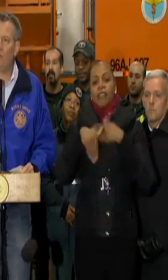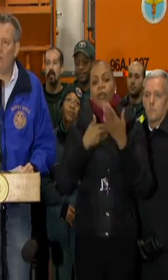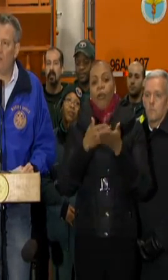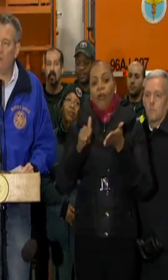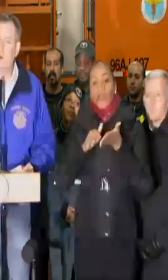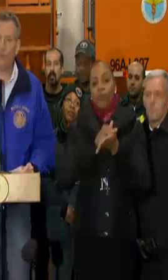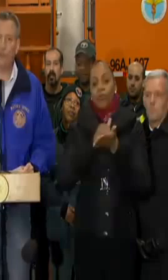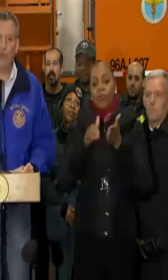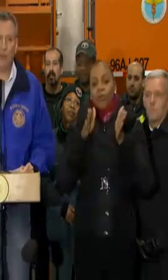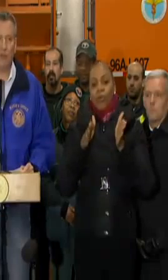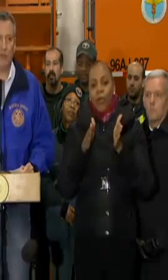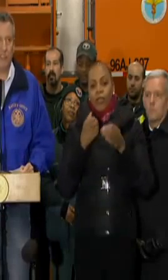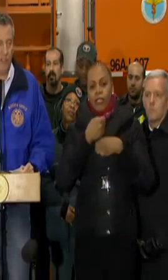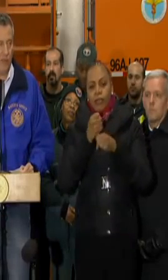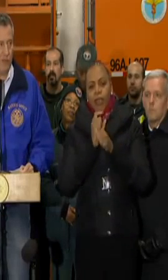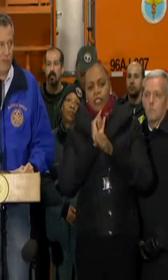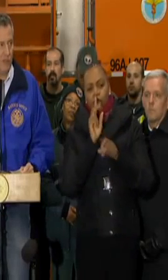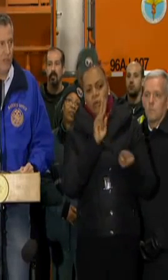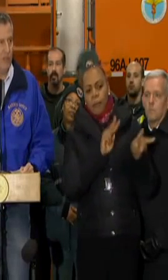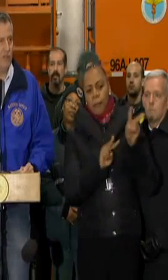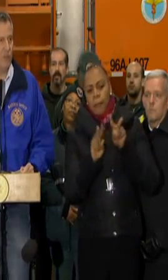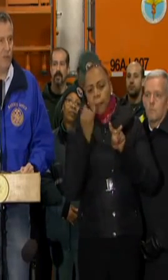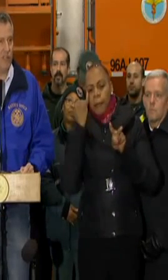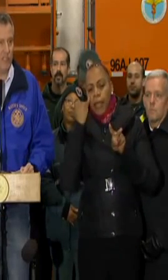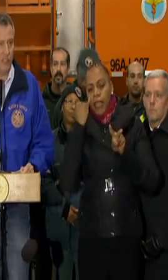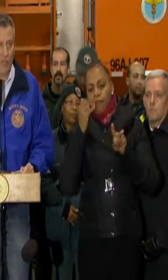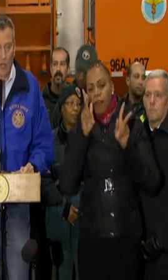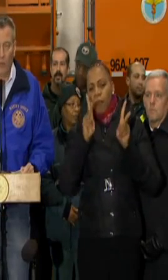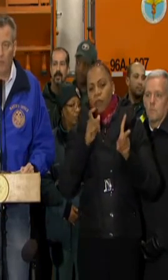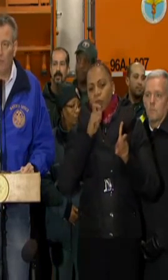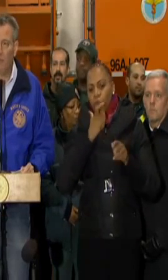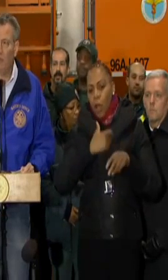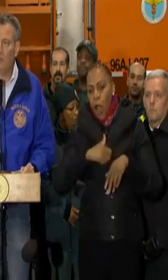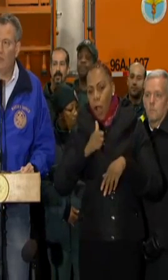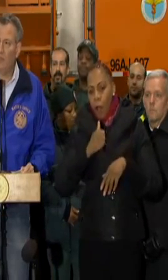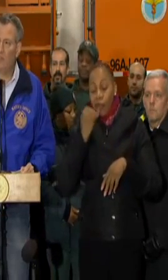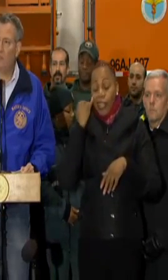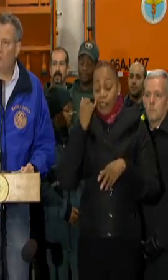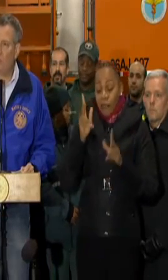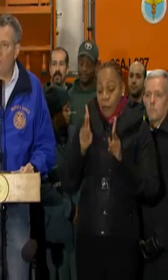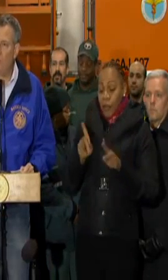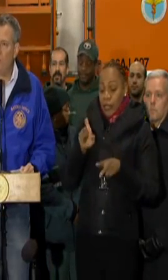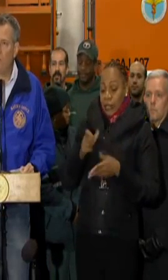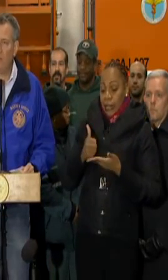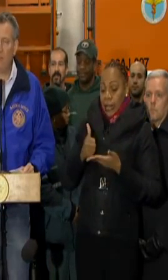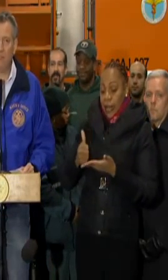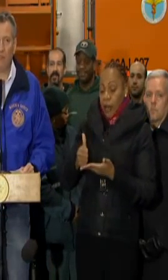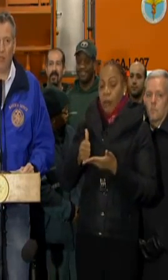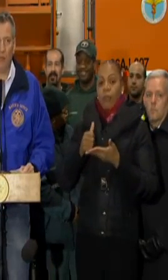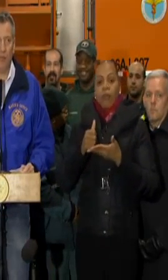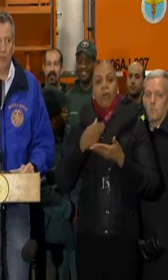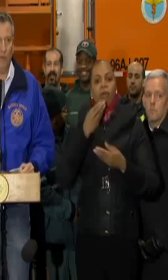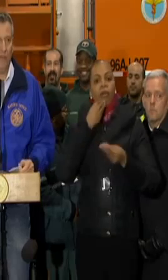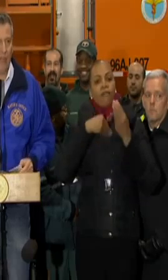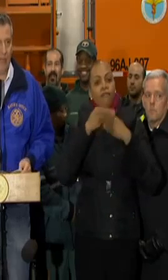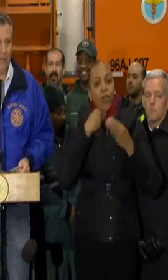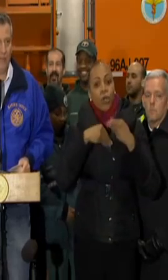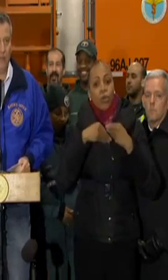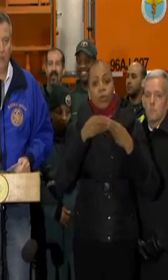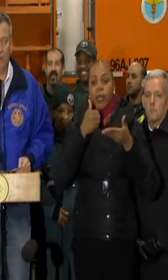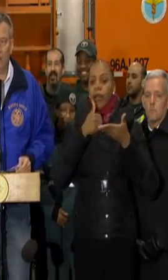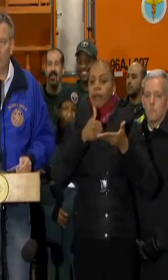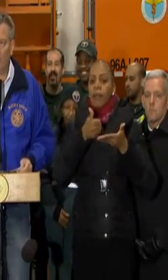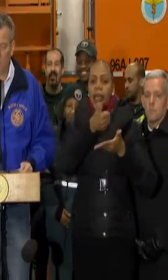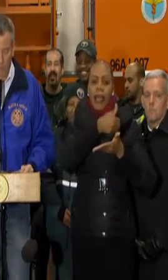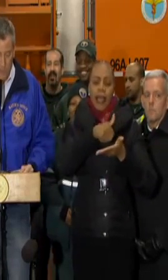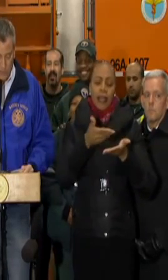for their fellow New Yorkers who happen to be seniors. If someone needs a little help, they need some food, they need some help with anything in